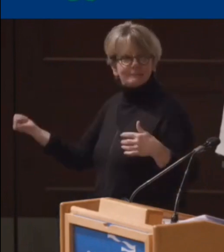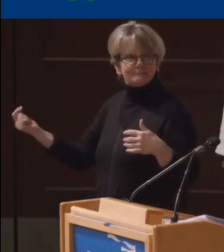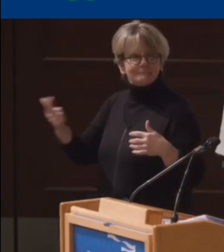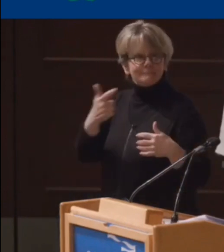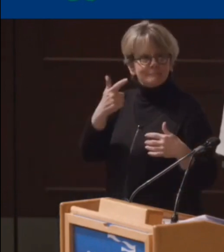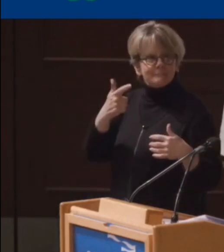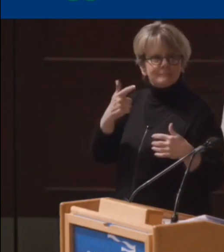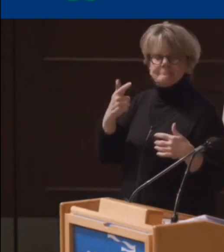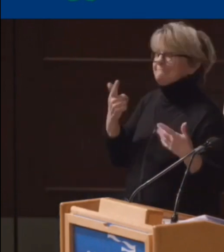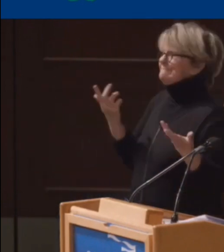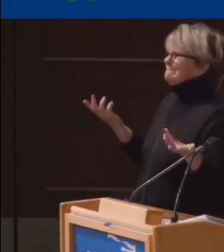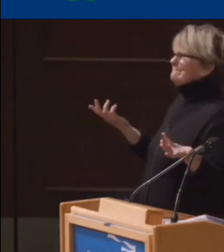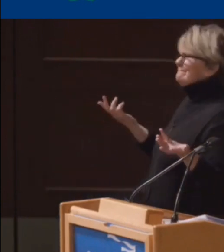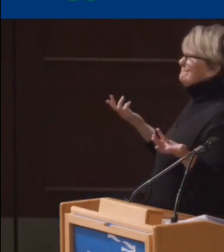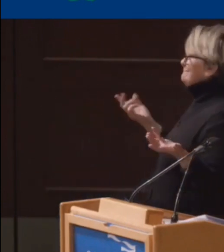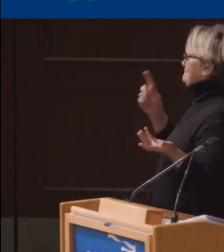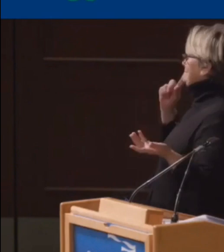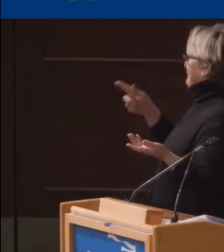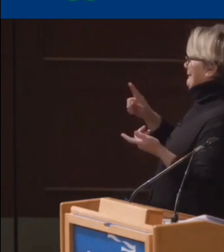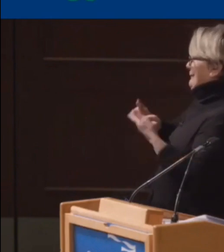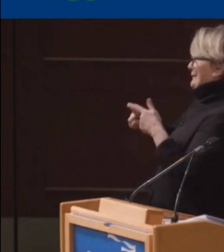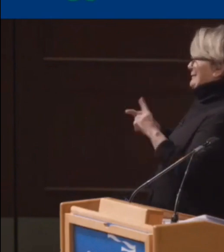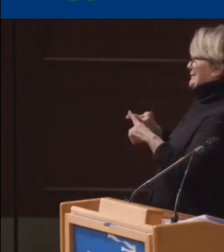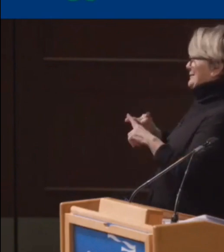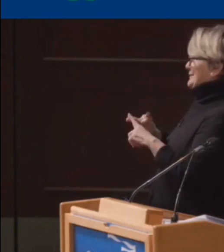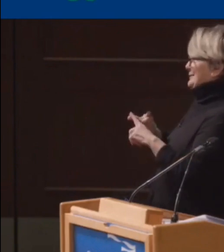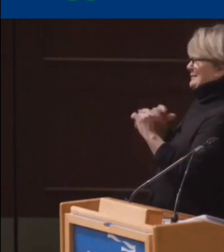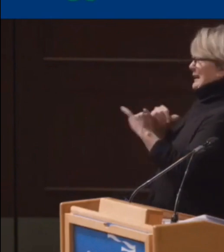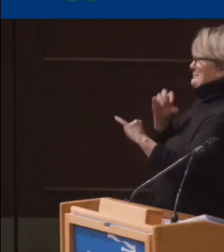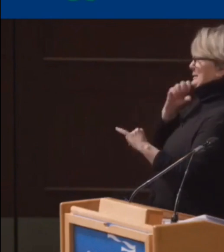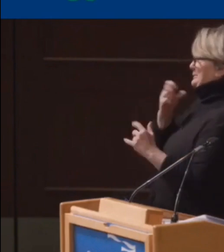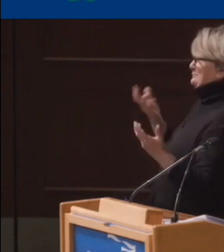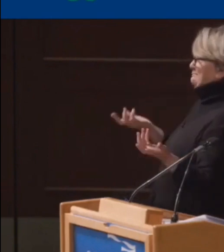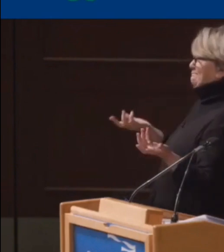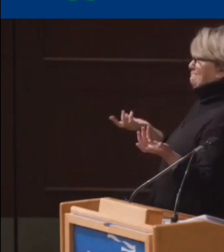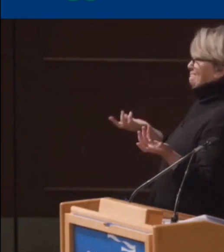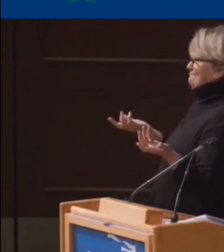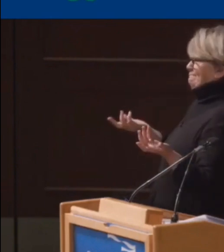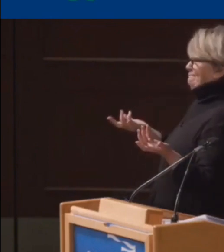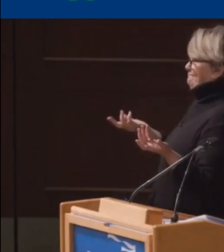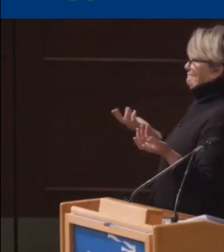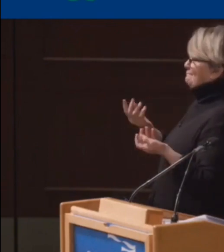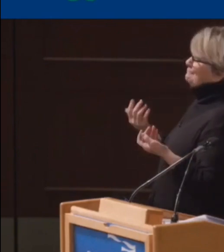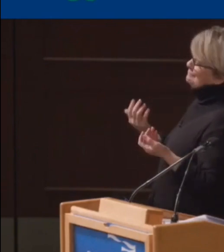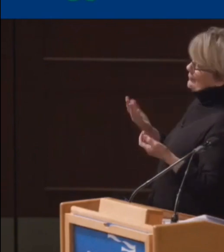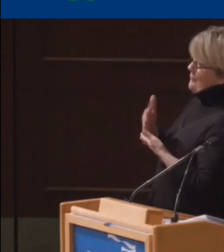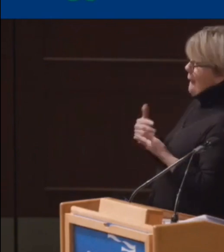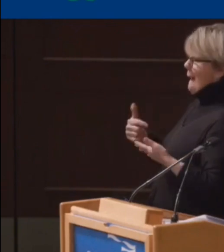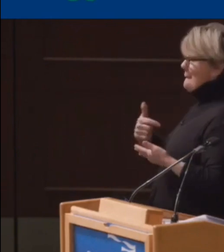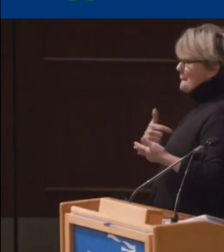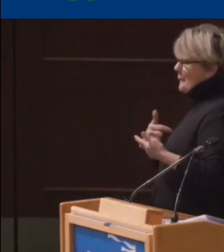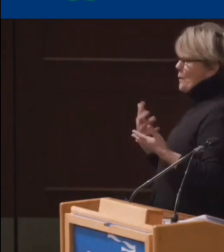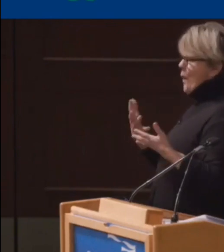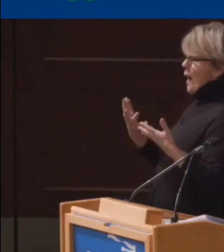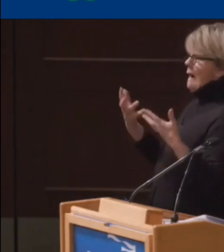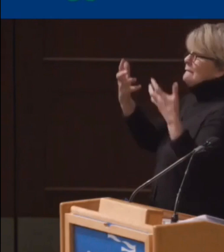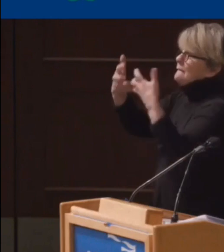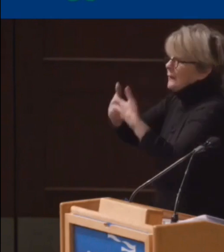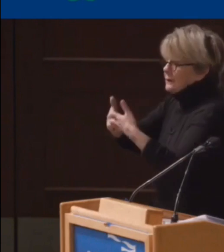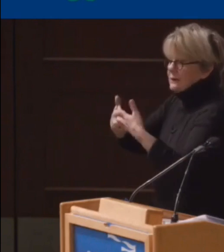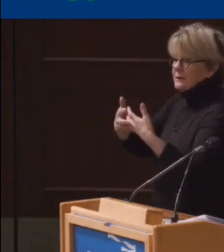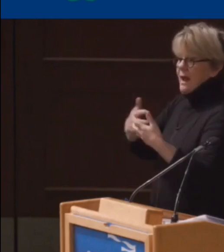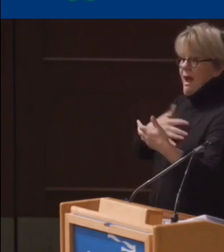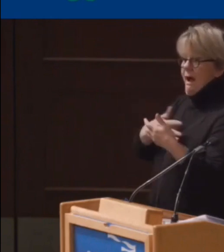true friend to many kids, if any at all, that were my age. A part of me had always wanted to fit in and have a lot of